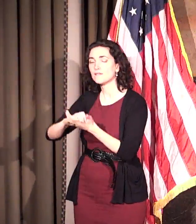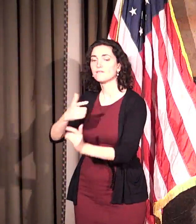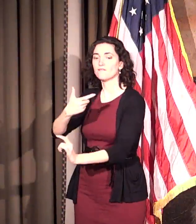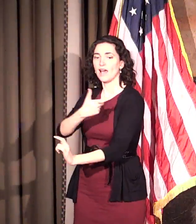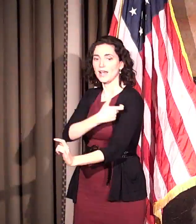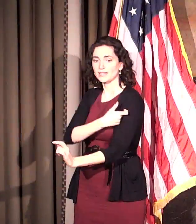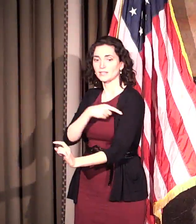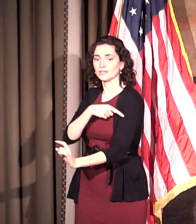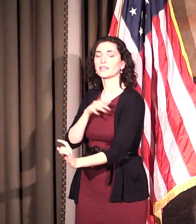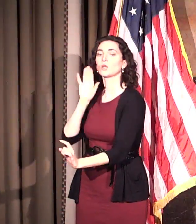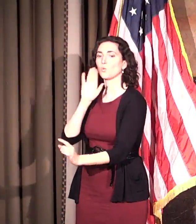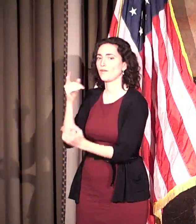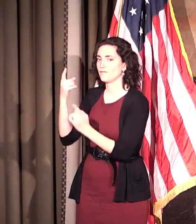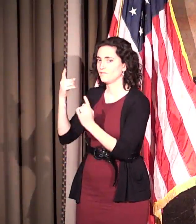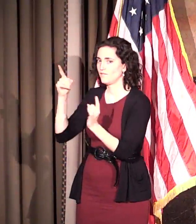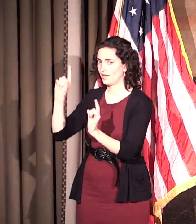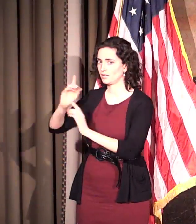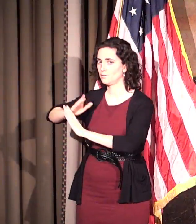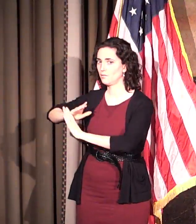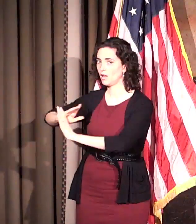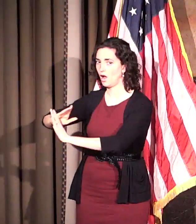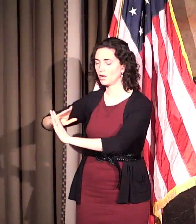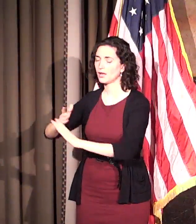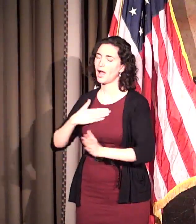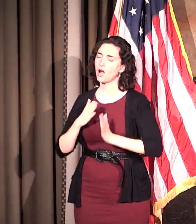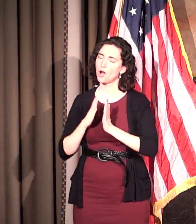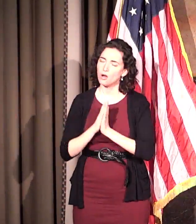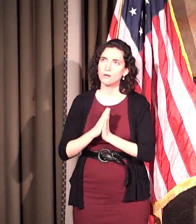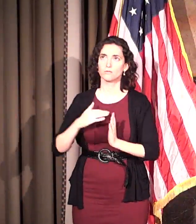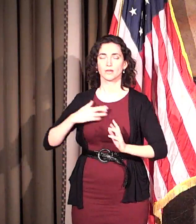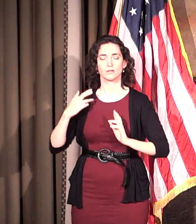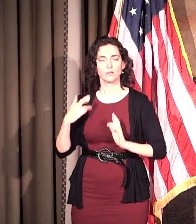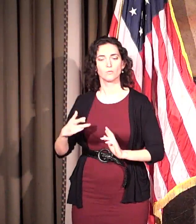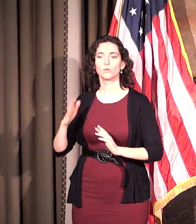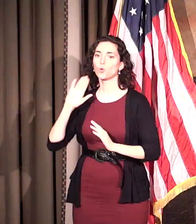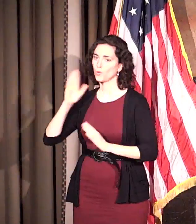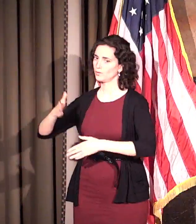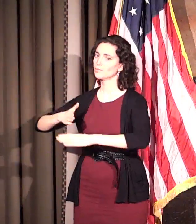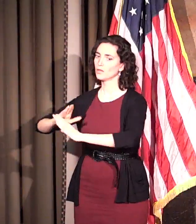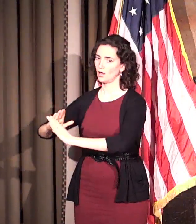effective. I hope and pray that that is the case.